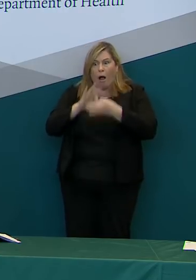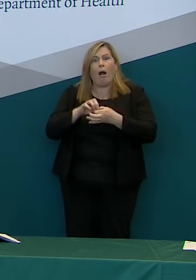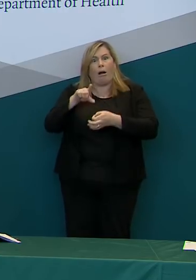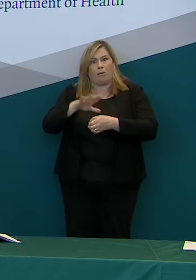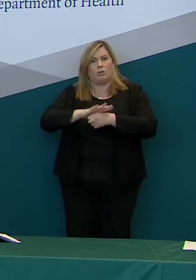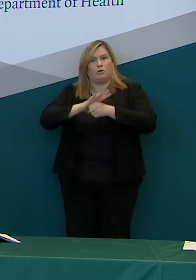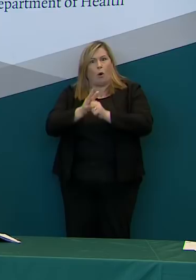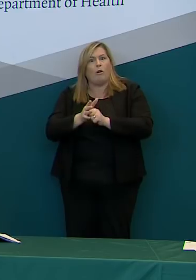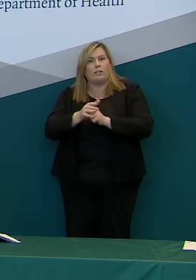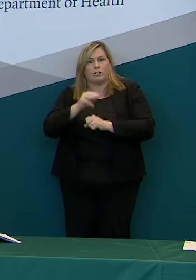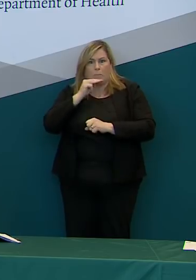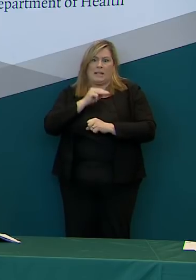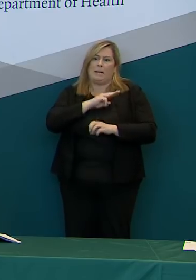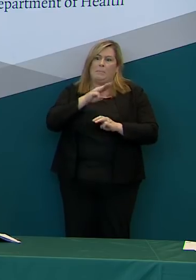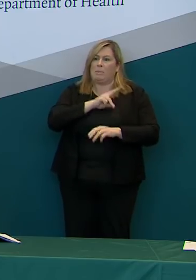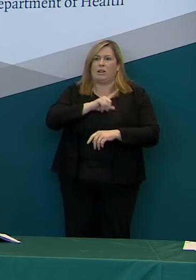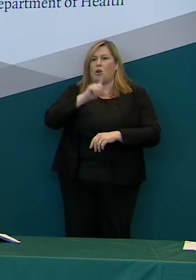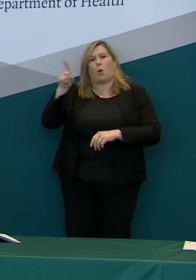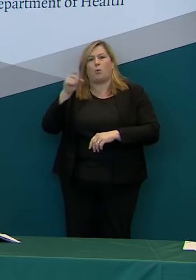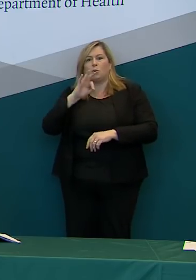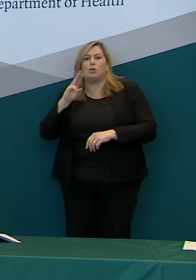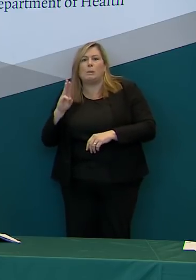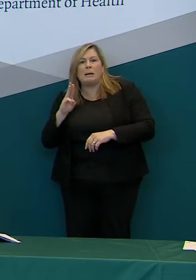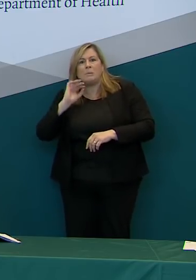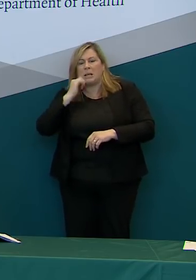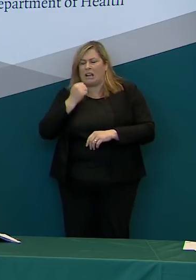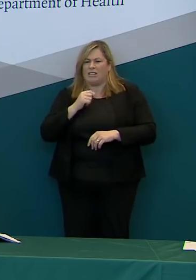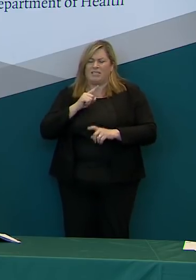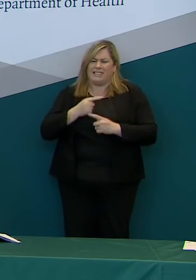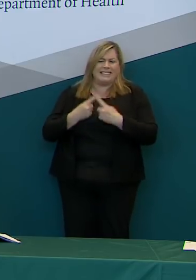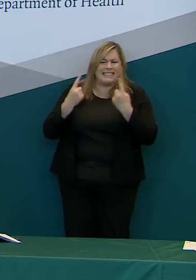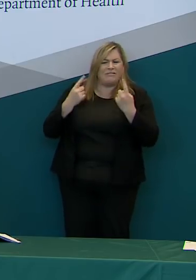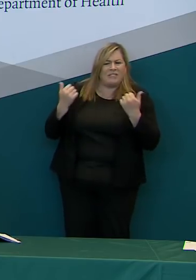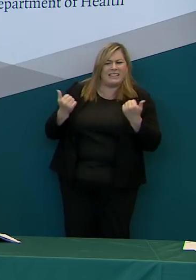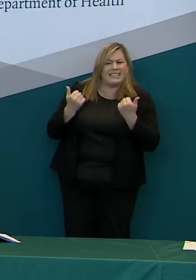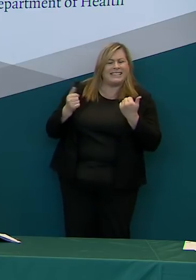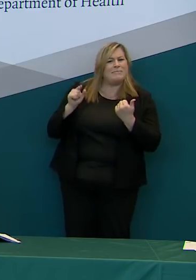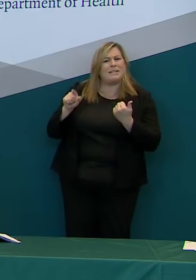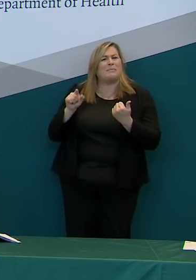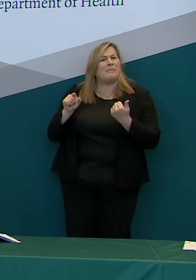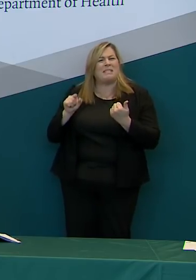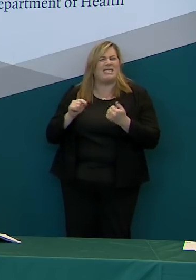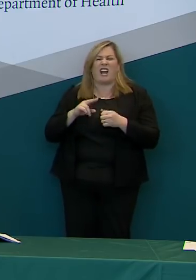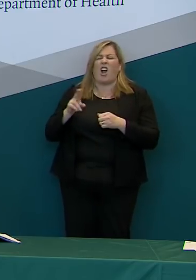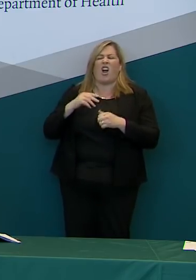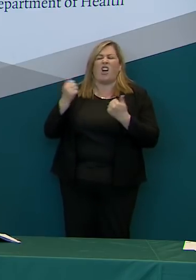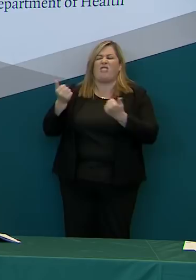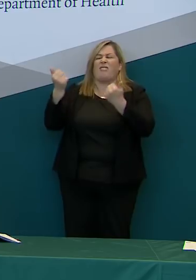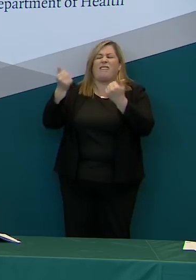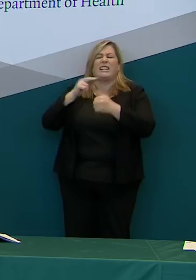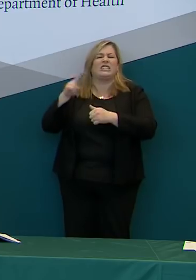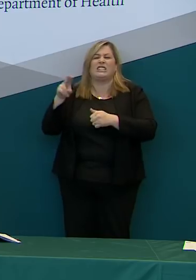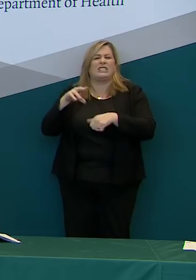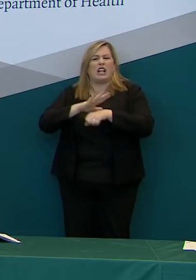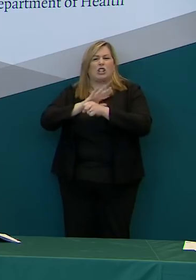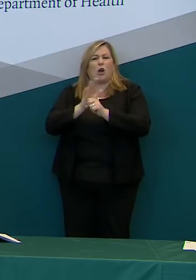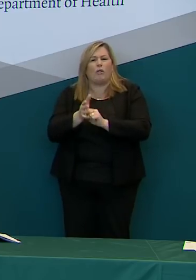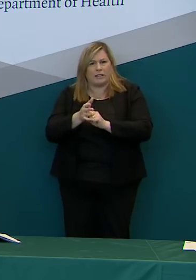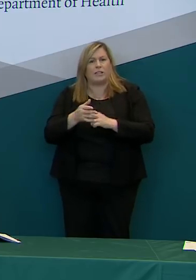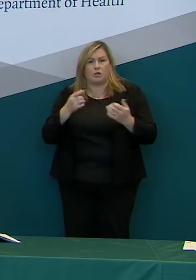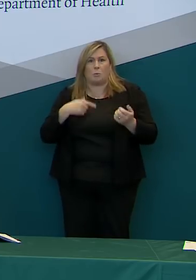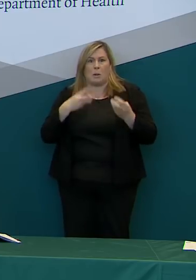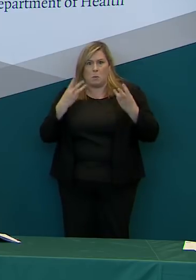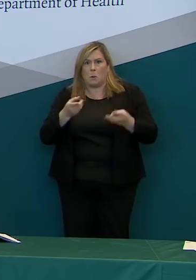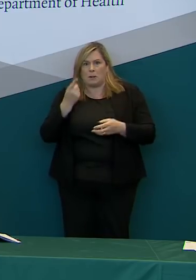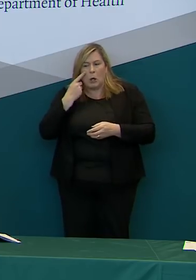aren't referring those forward because they're not, strictly speaking, within the case definition. So we're keen to broaden that out. We want to test more. We want to drive down